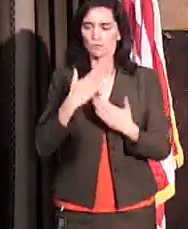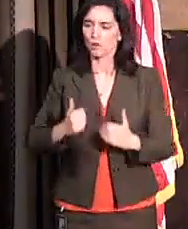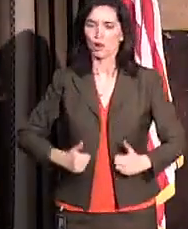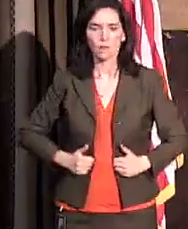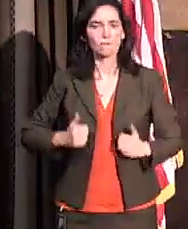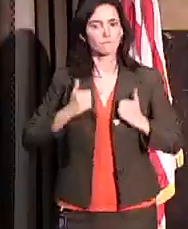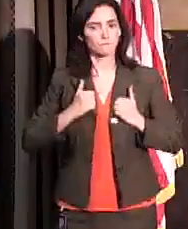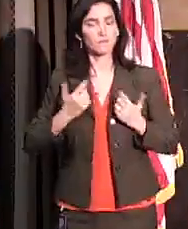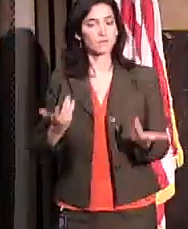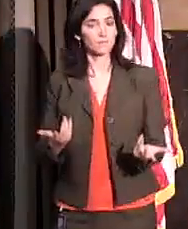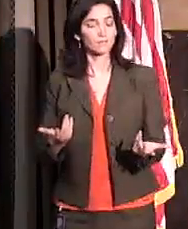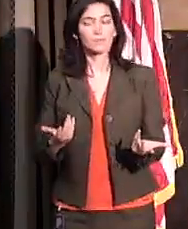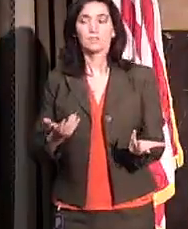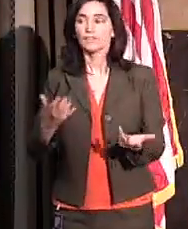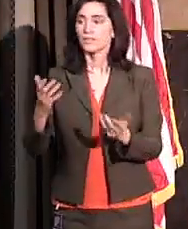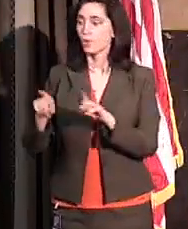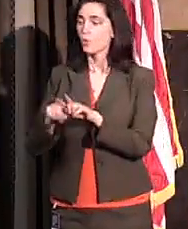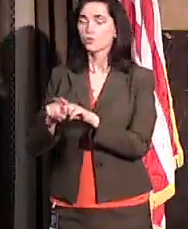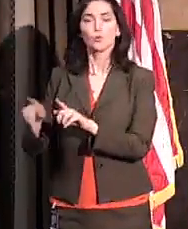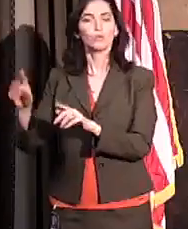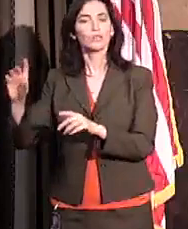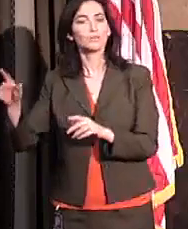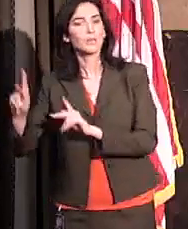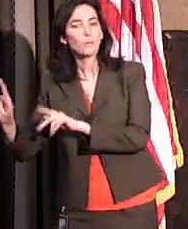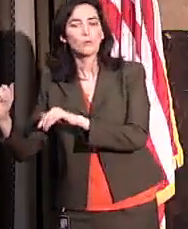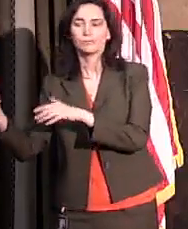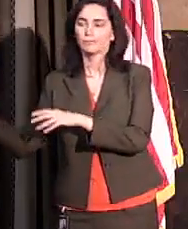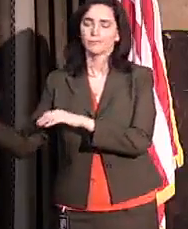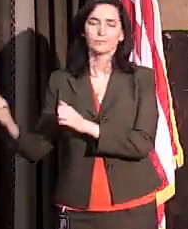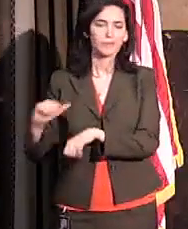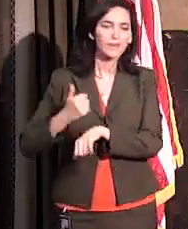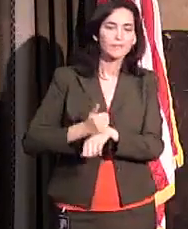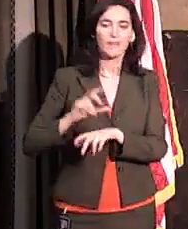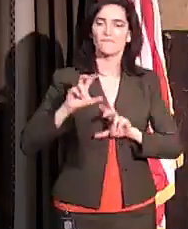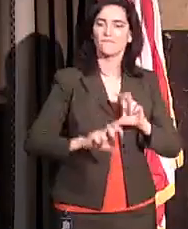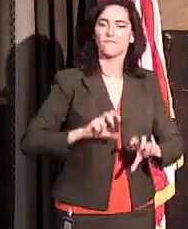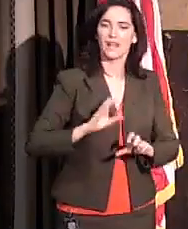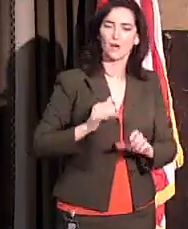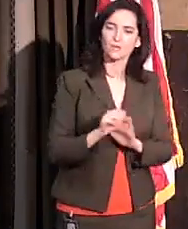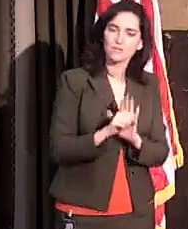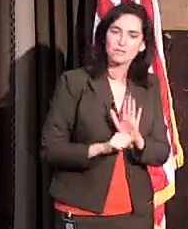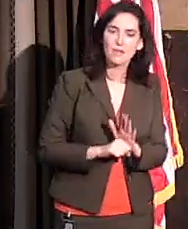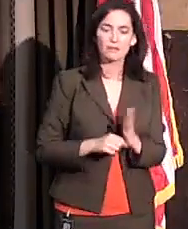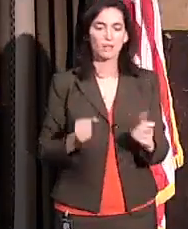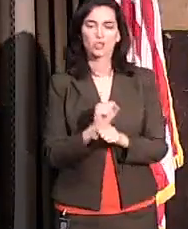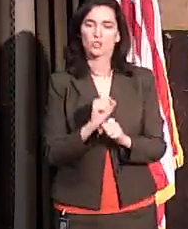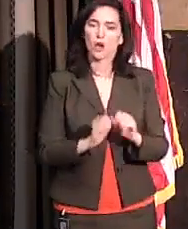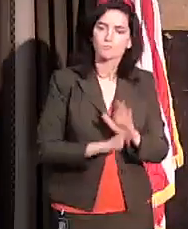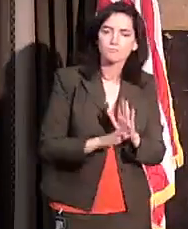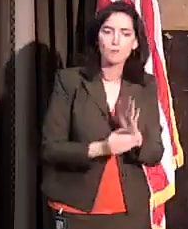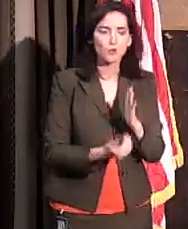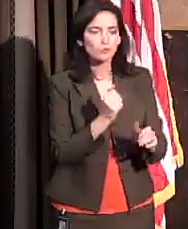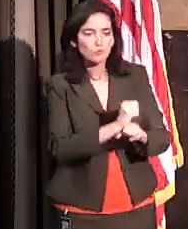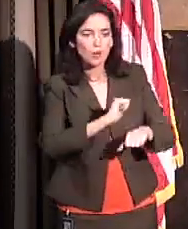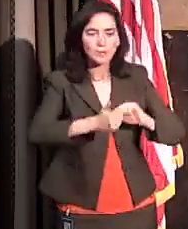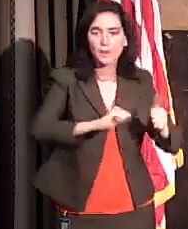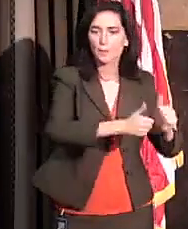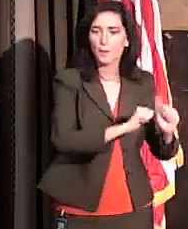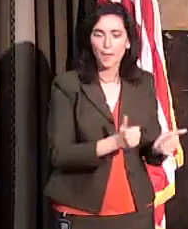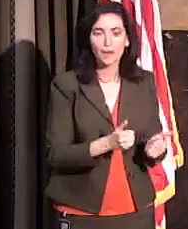we get economic investment, job creation in our state, how we move commerce. Just recently, we